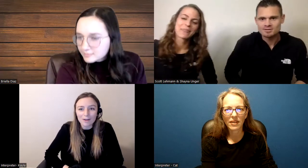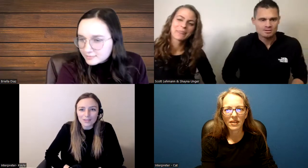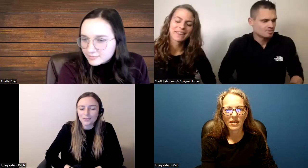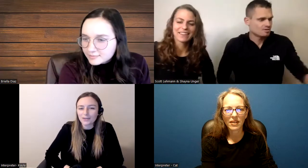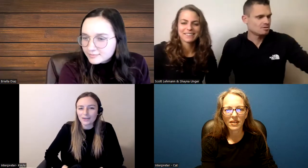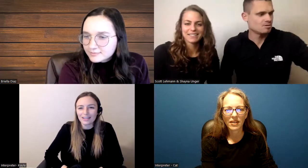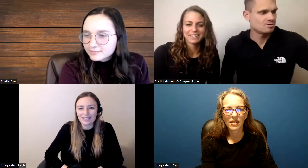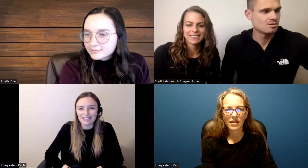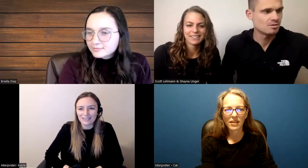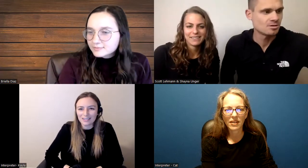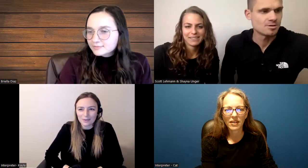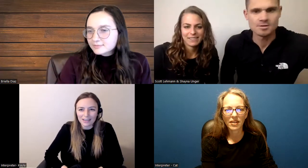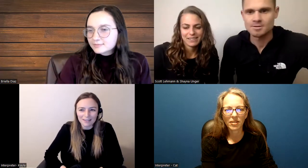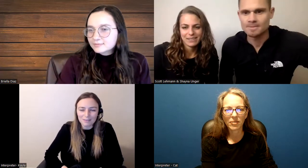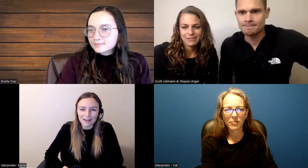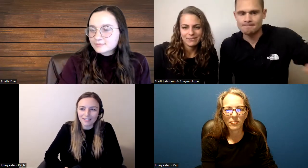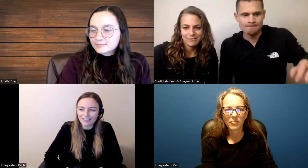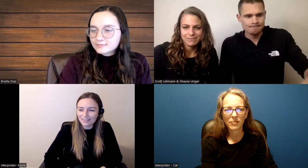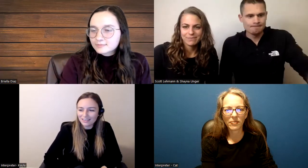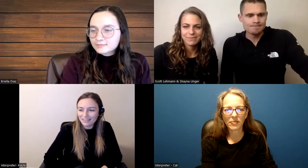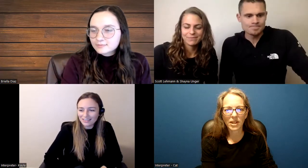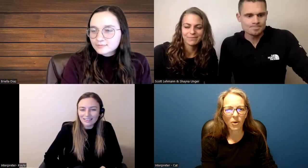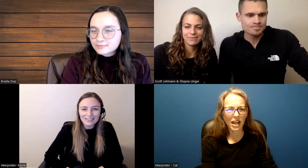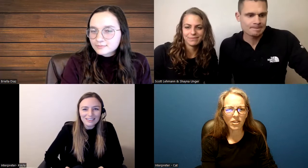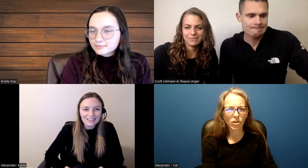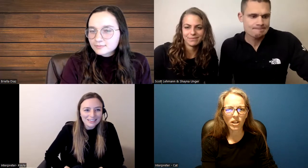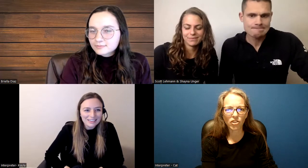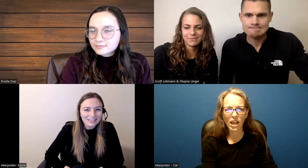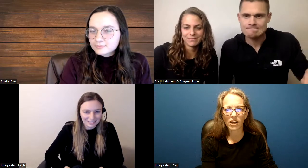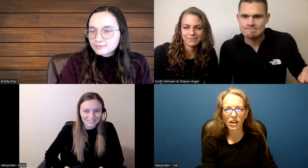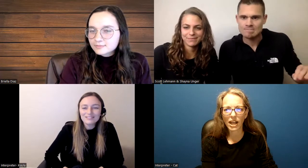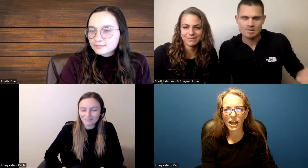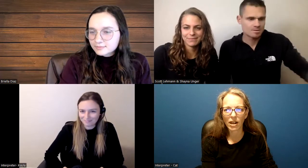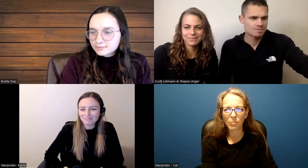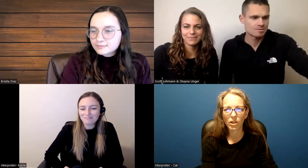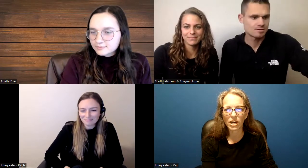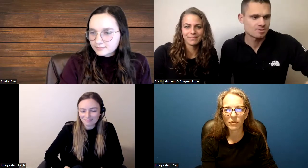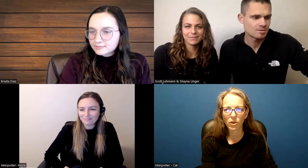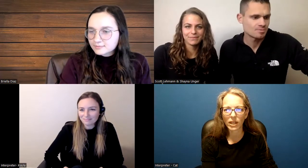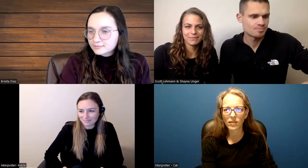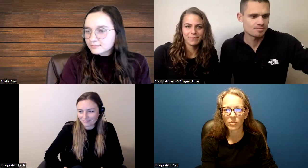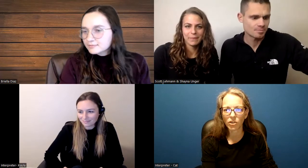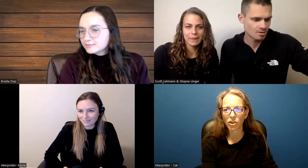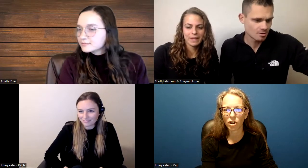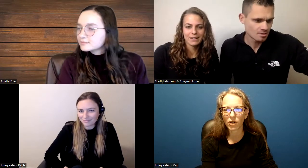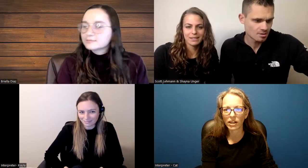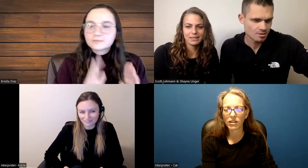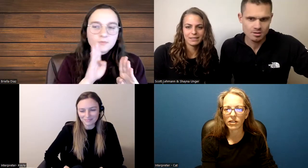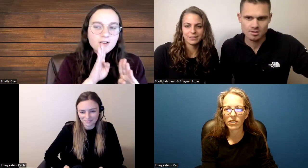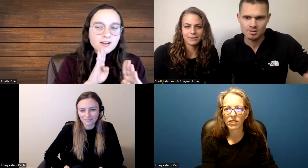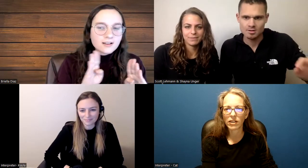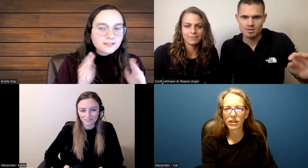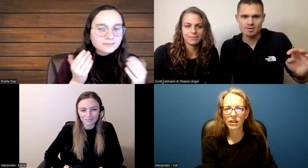comments about this story or anything that you guys want to kind of feedback on? Go ahead and throw it in the chat. Go ahead. I'm pulling it up so I can see what y'all are